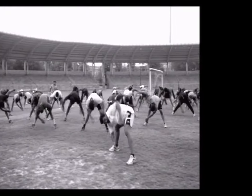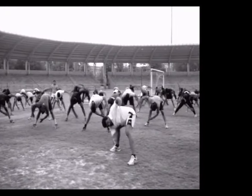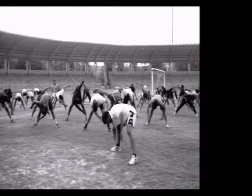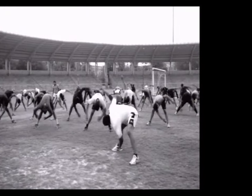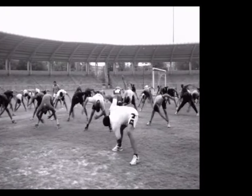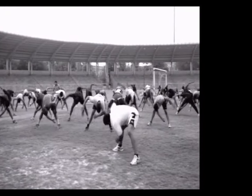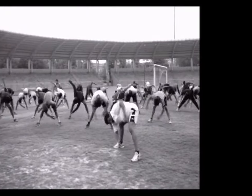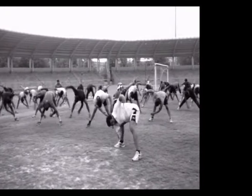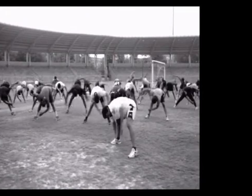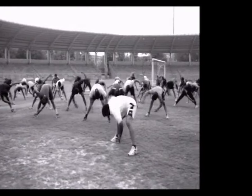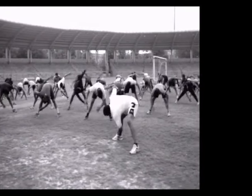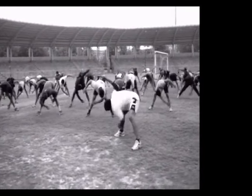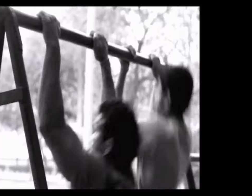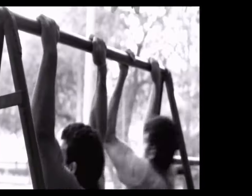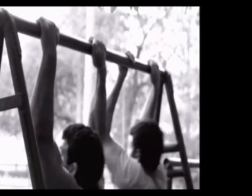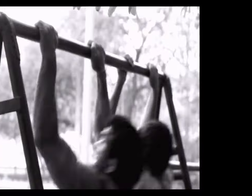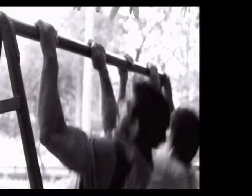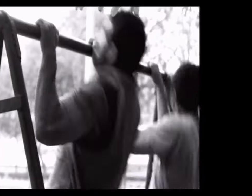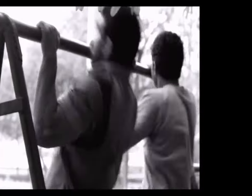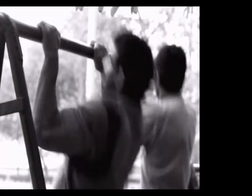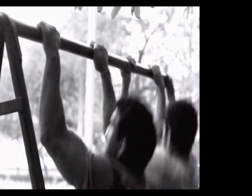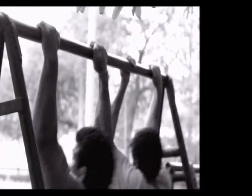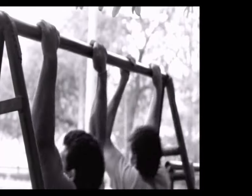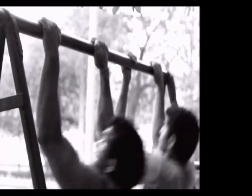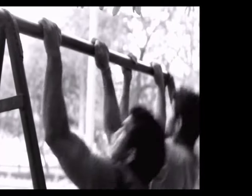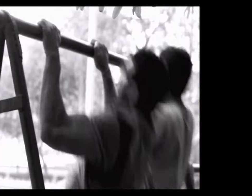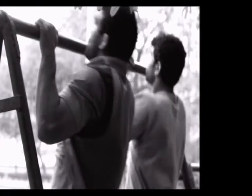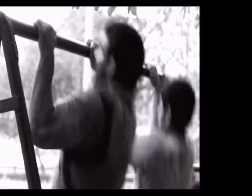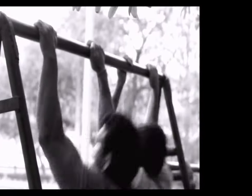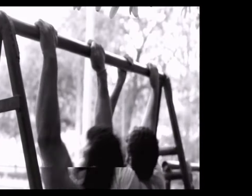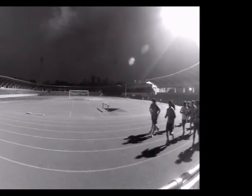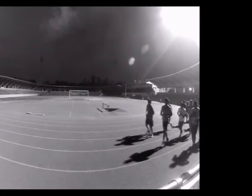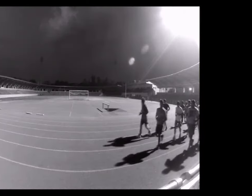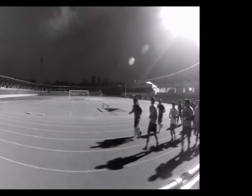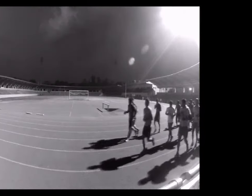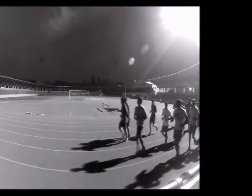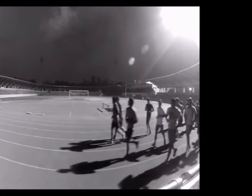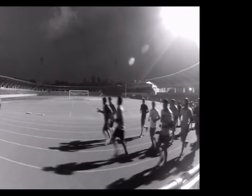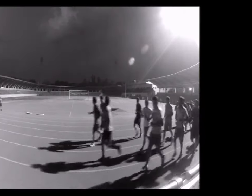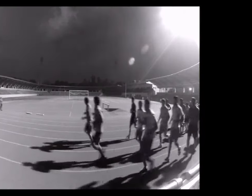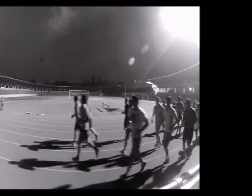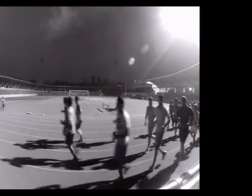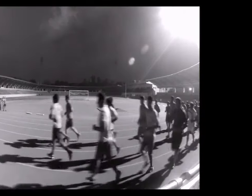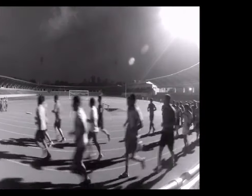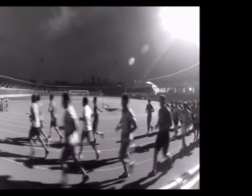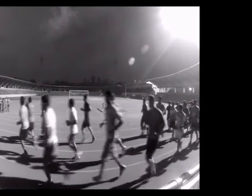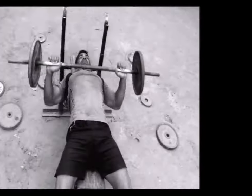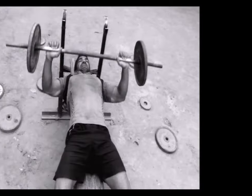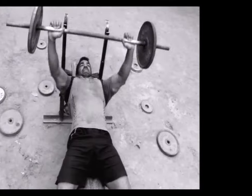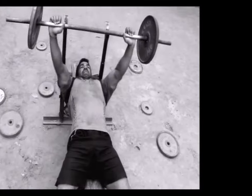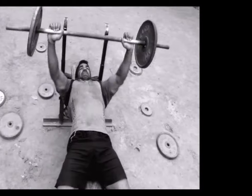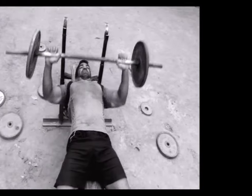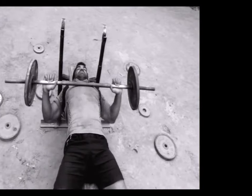the dreams bursting at the seams, the plans that come to naught. The everyday, the mundane,